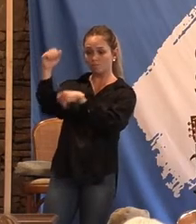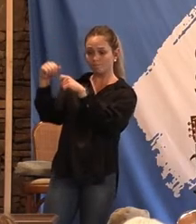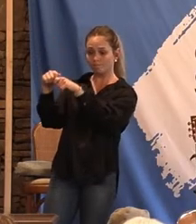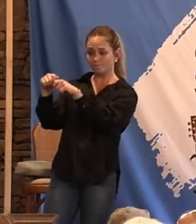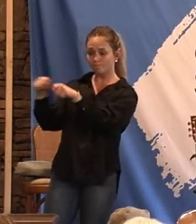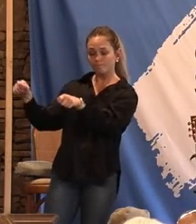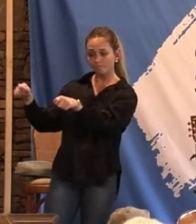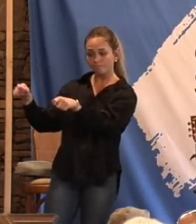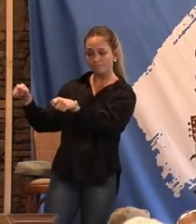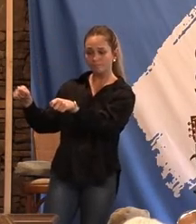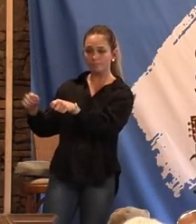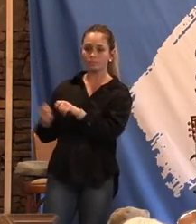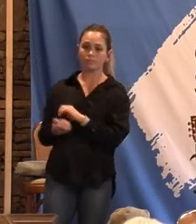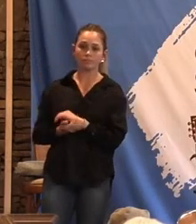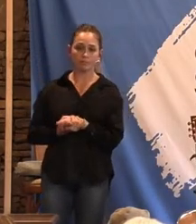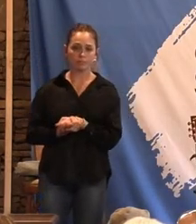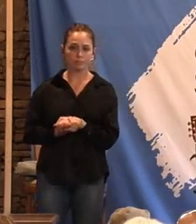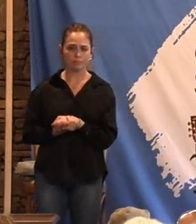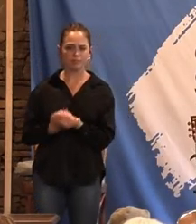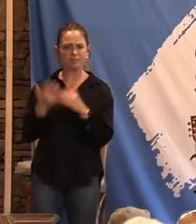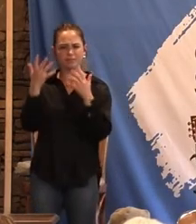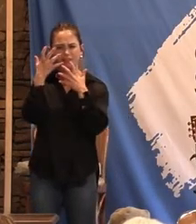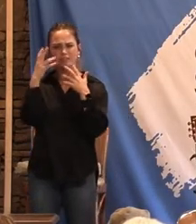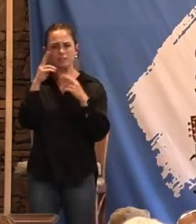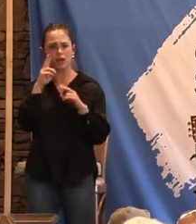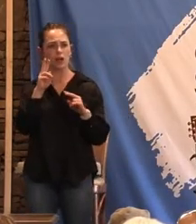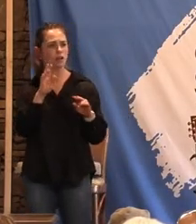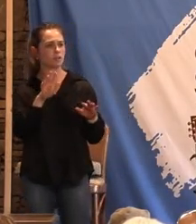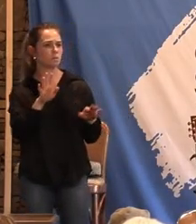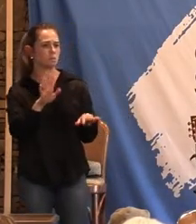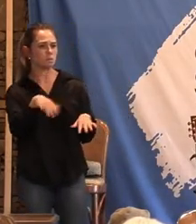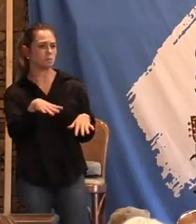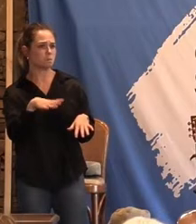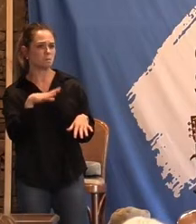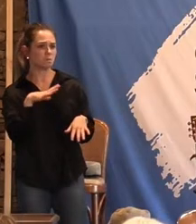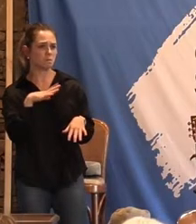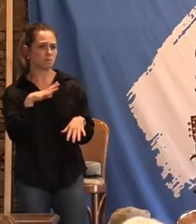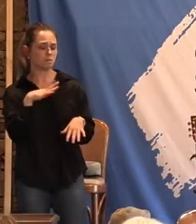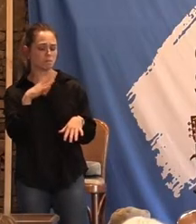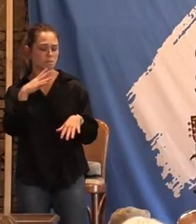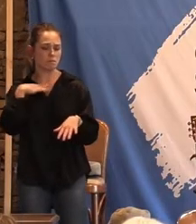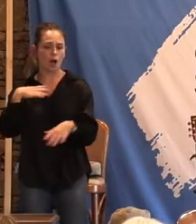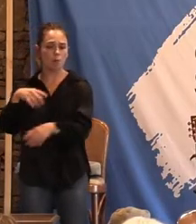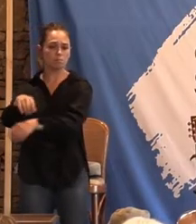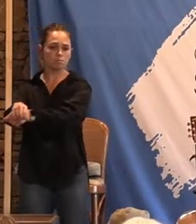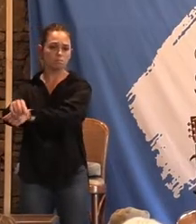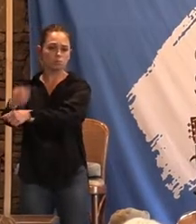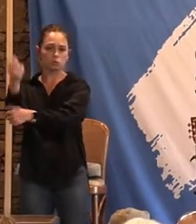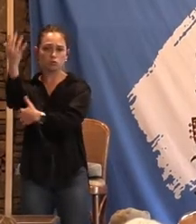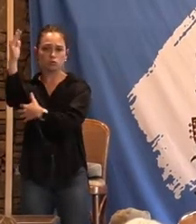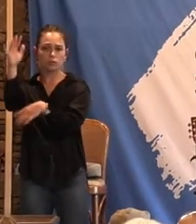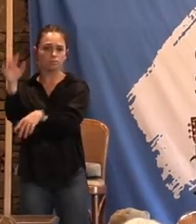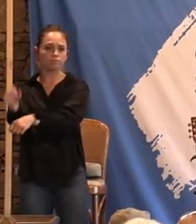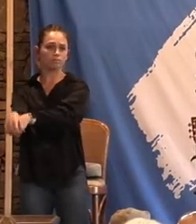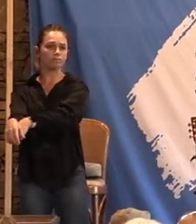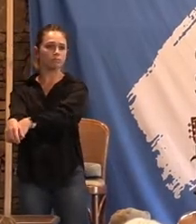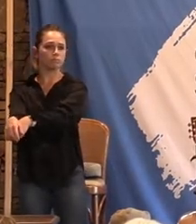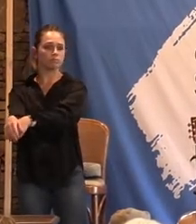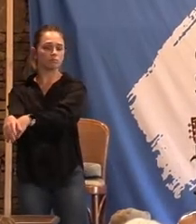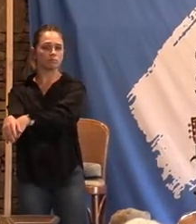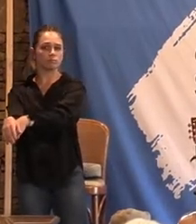tree. And Tiger says, oh, okay, go ahead. Here, tie me to the tree. And